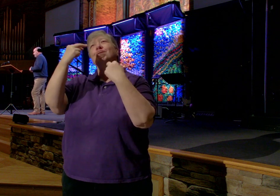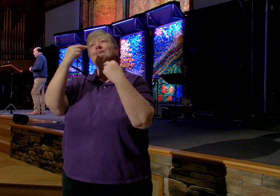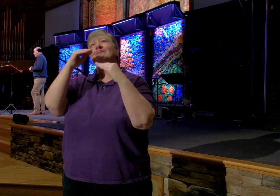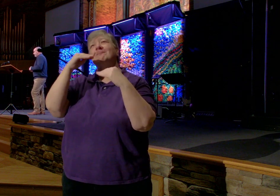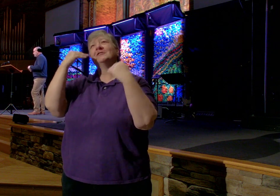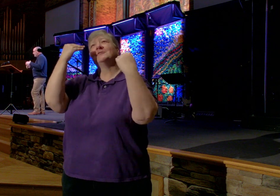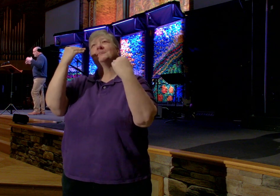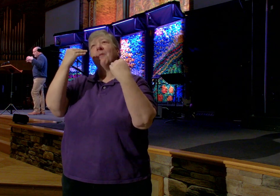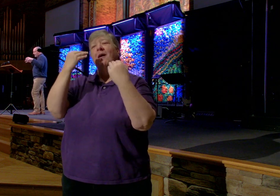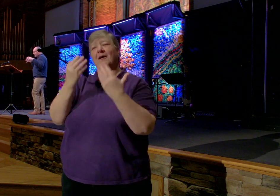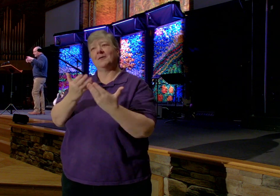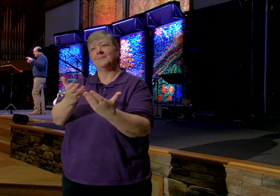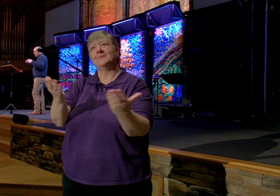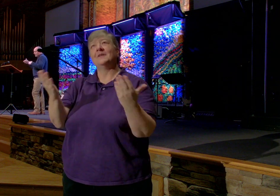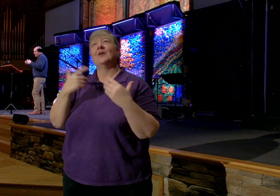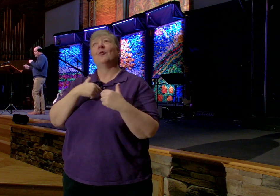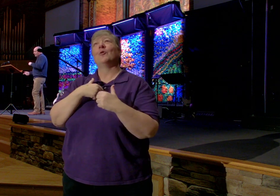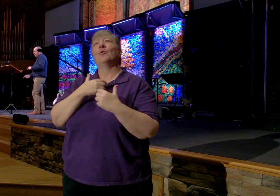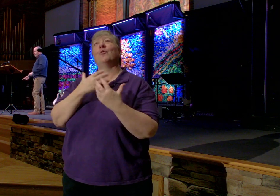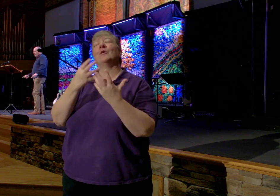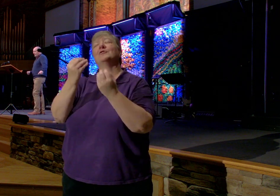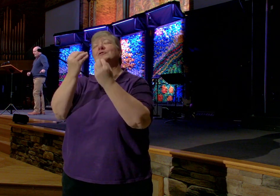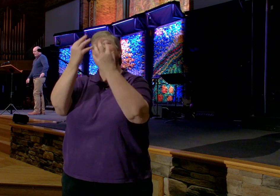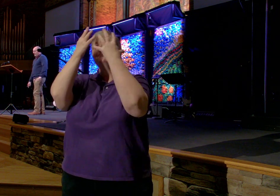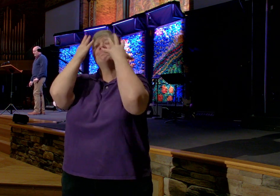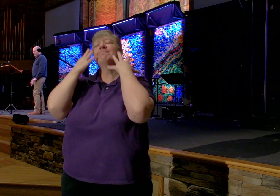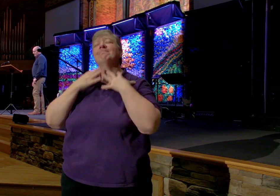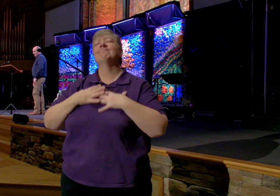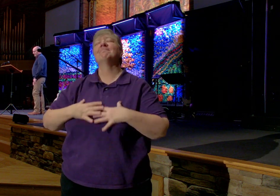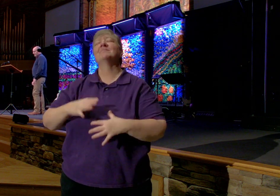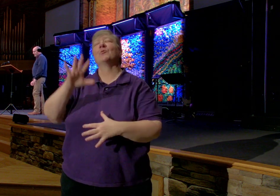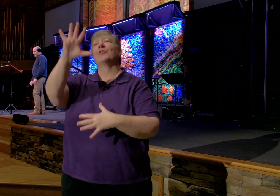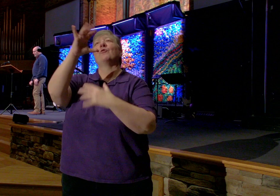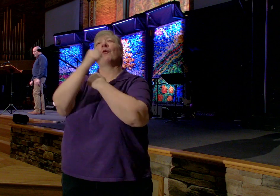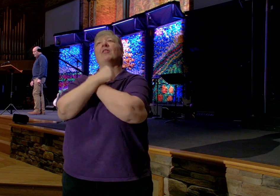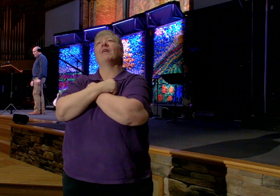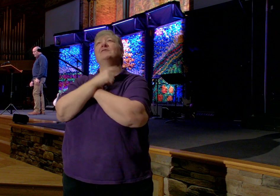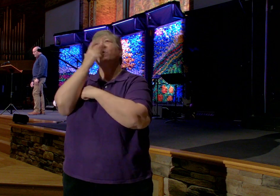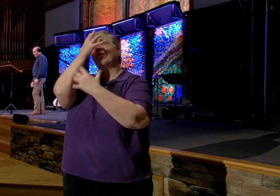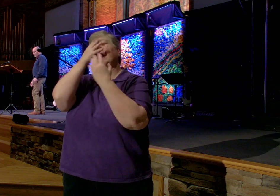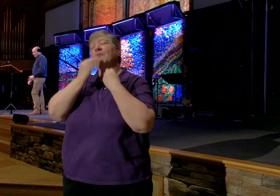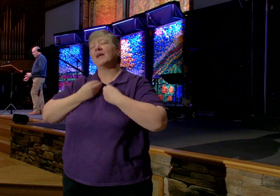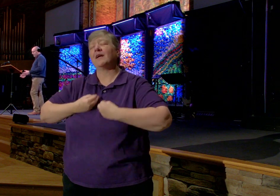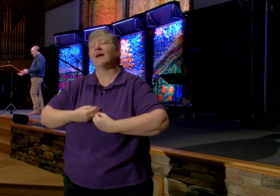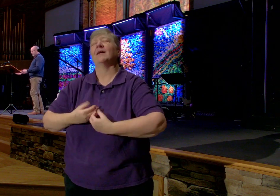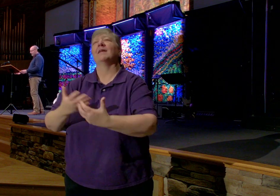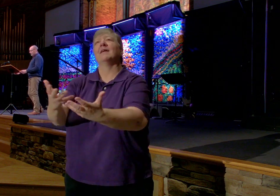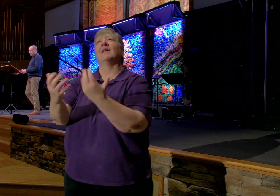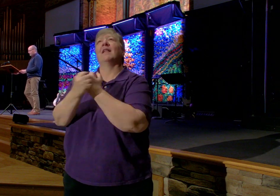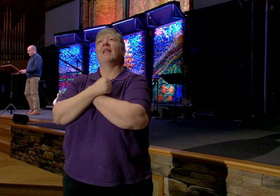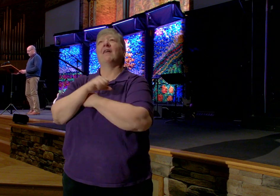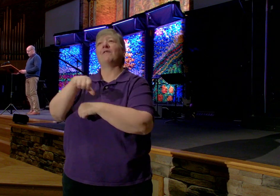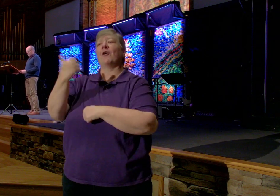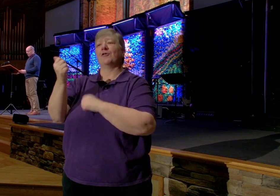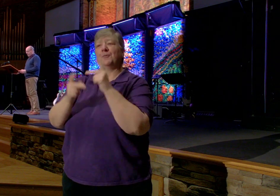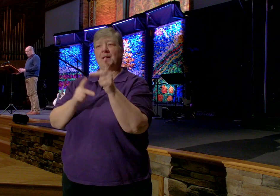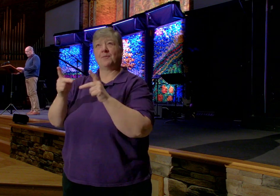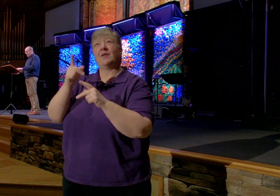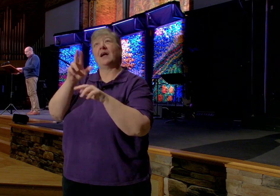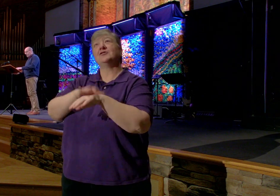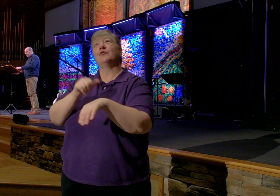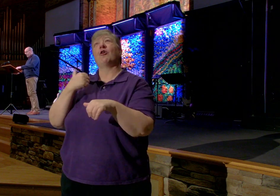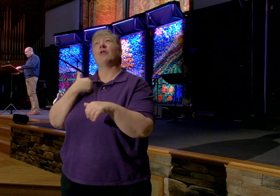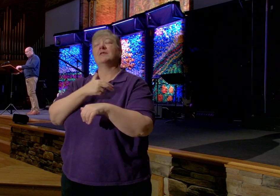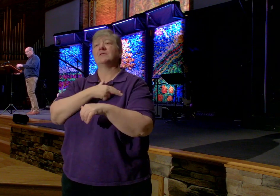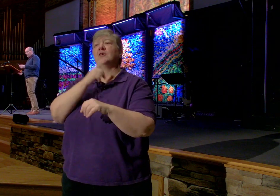towards us. And we want to bask in your love that we might love others as you have called us to do that. So we just